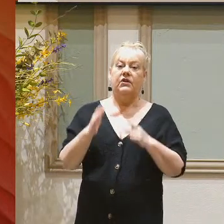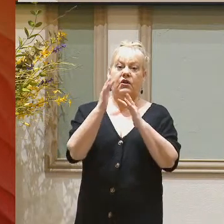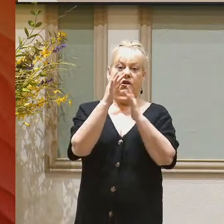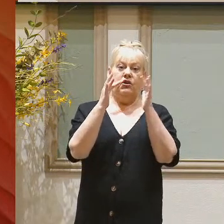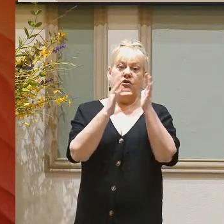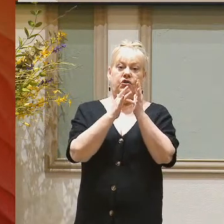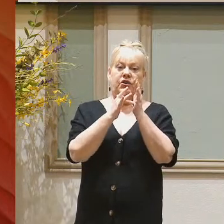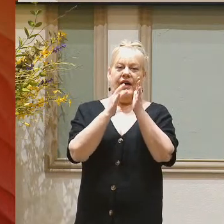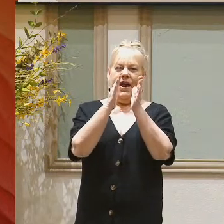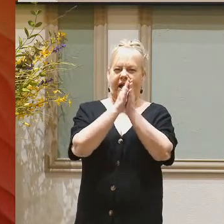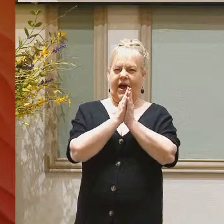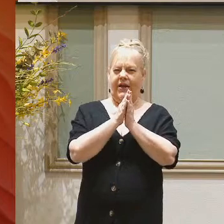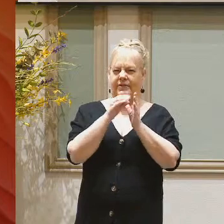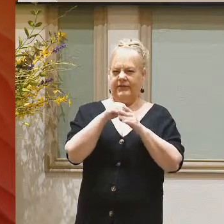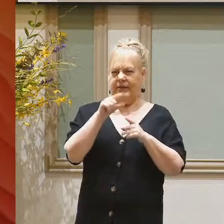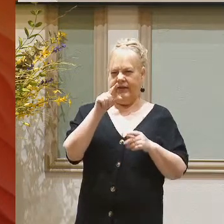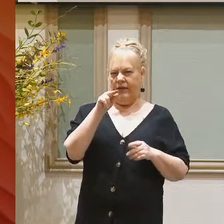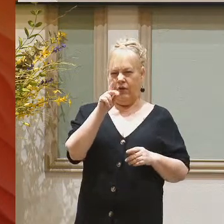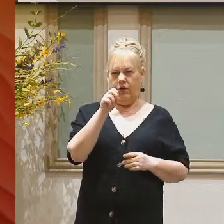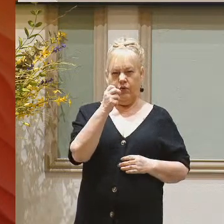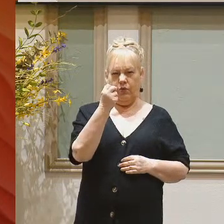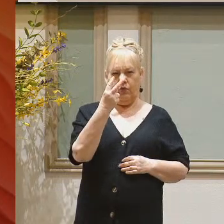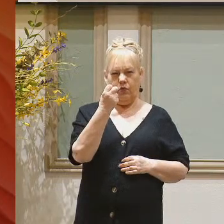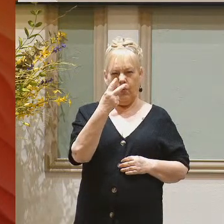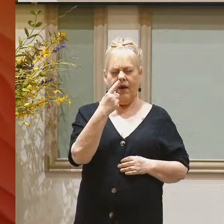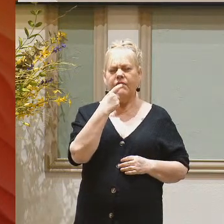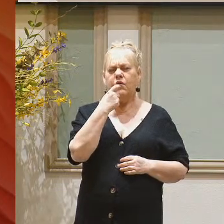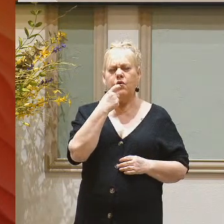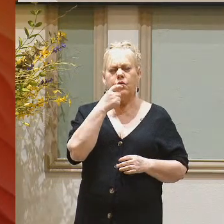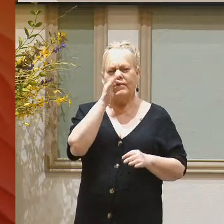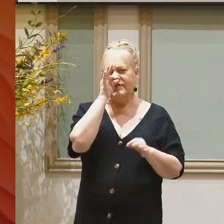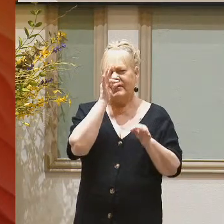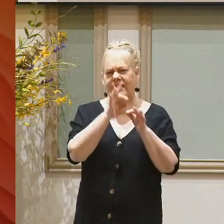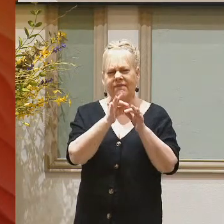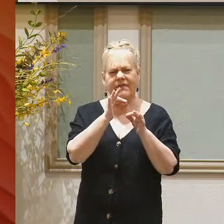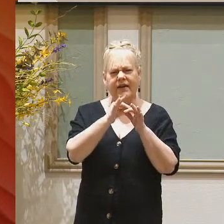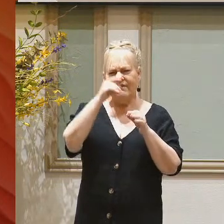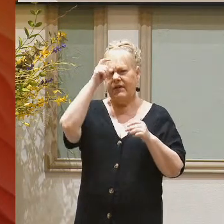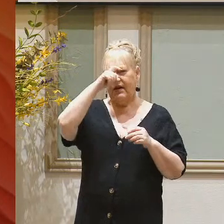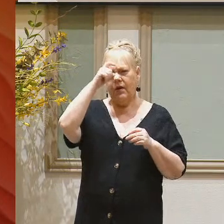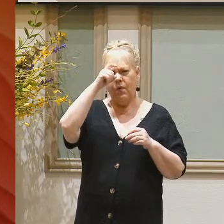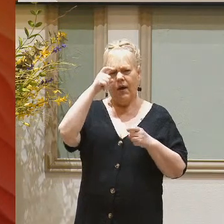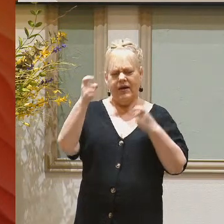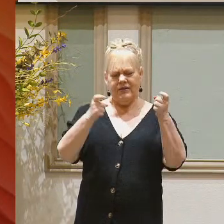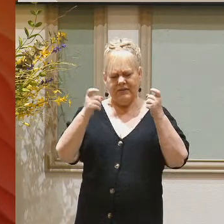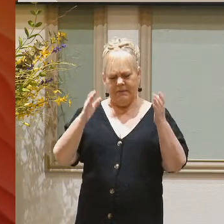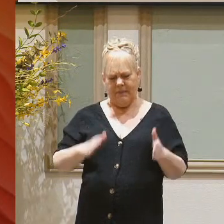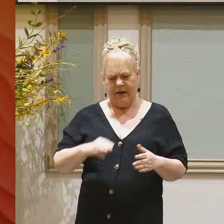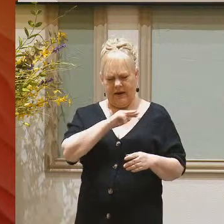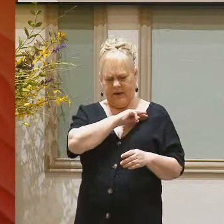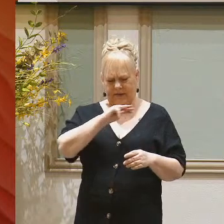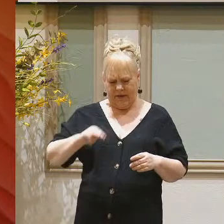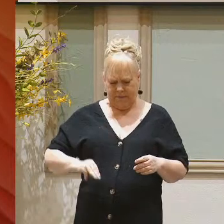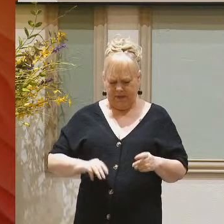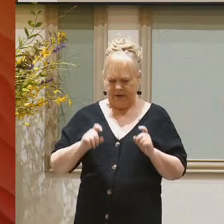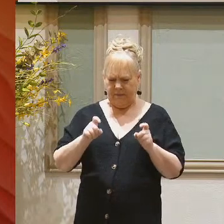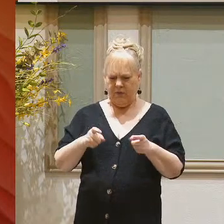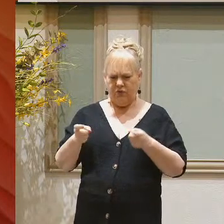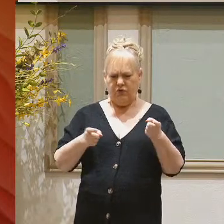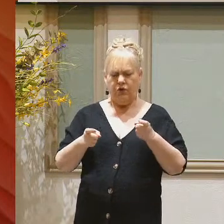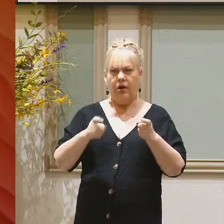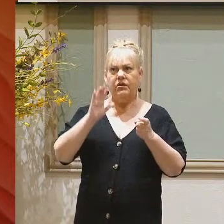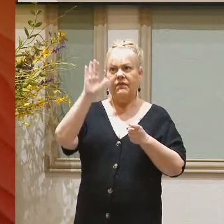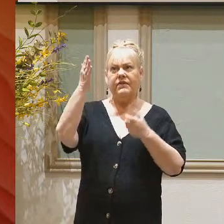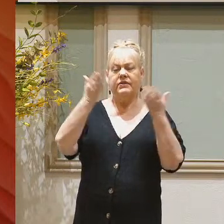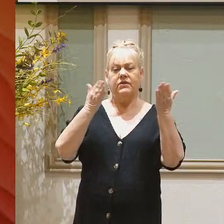Jesus asked this in Luke chapter 12, "Who then is the faithful and wise manager whom the master puts in charge of his servants to